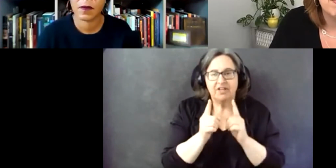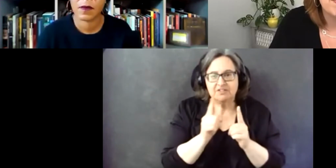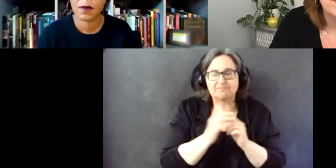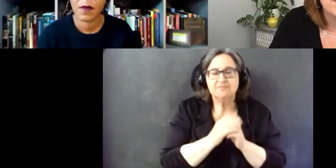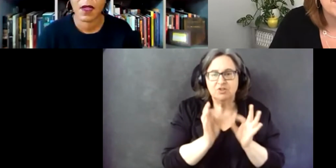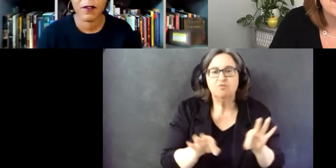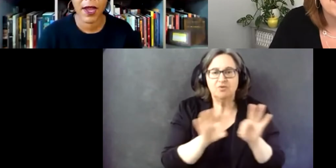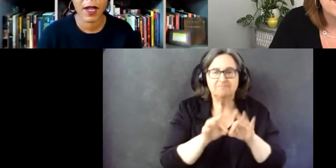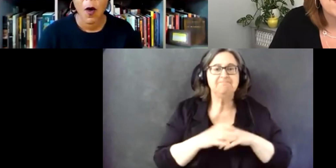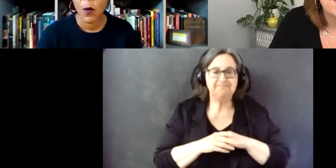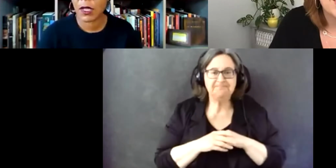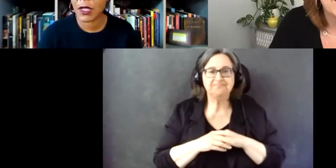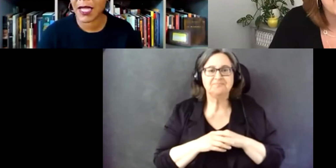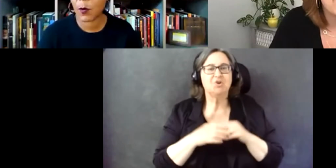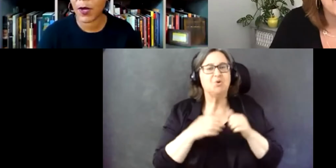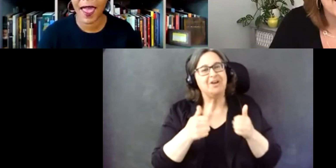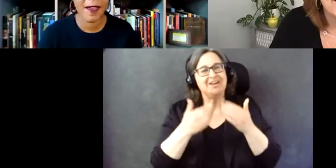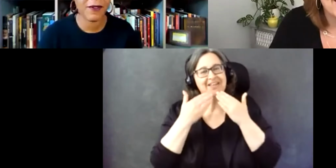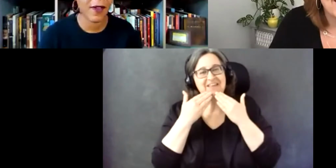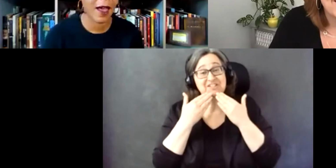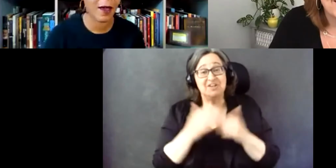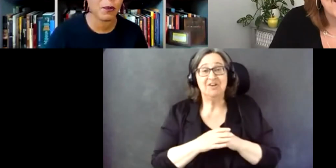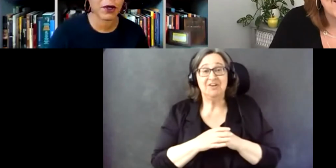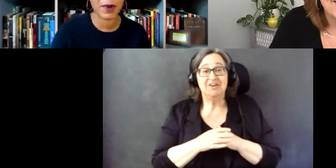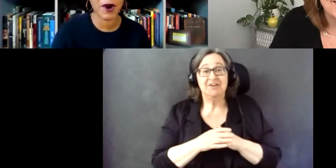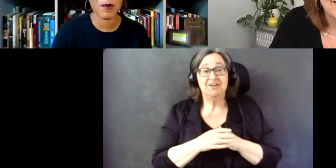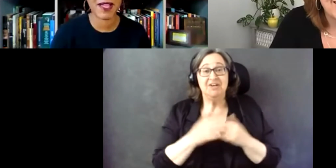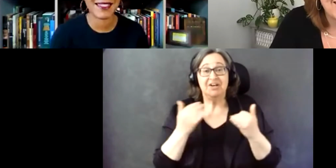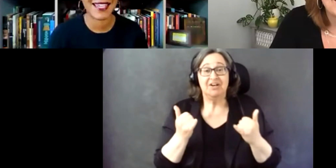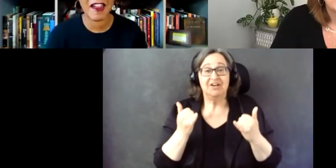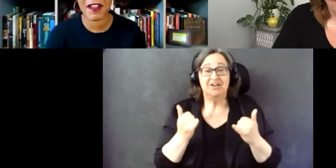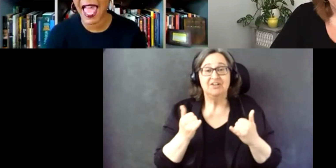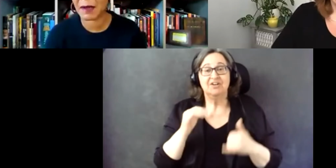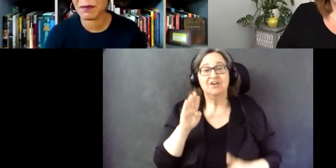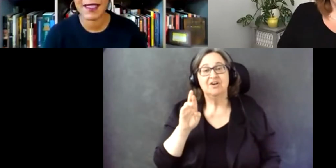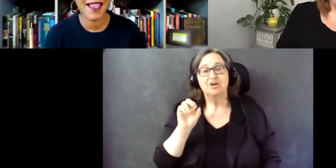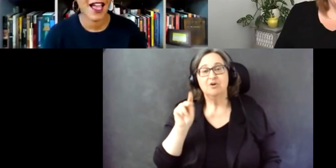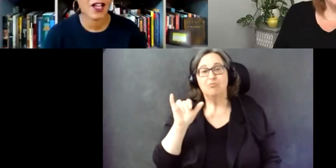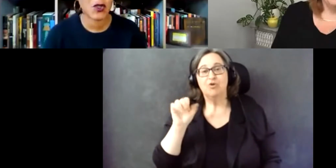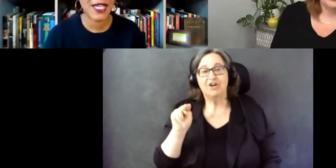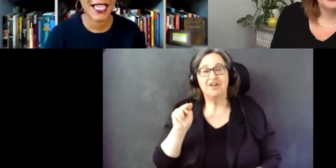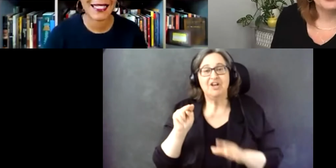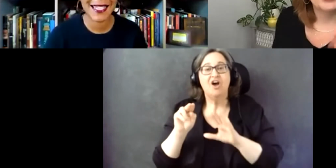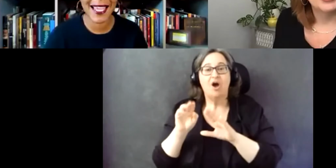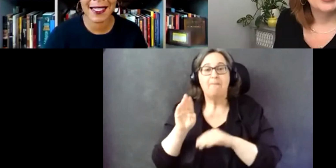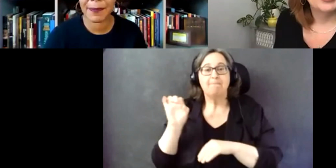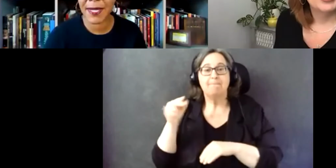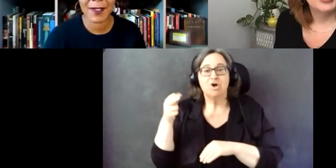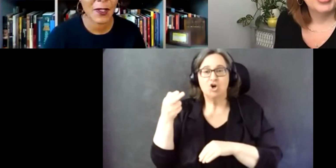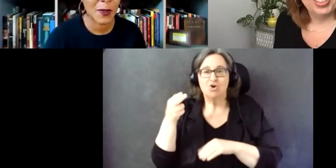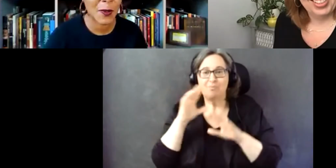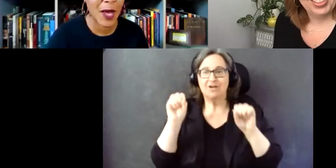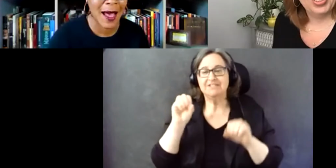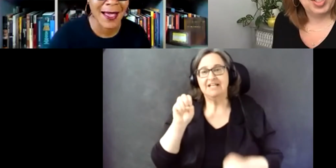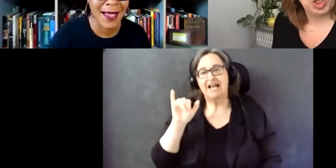critical great well it looks like we have uh brooklyn borough president eric adams uh joining us today to